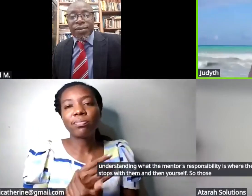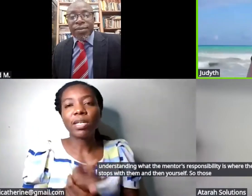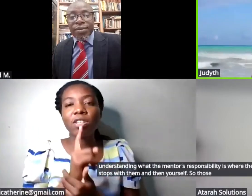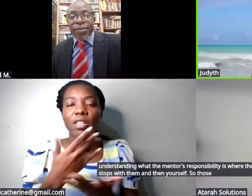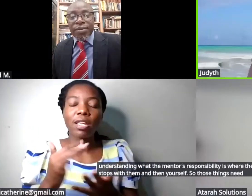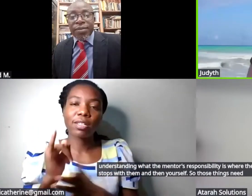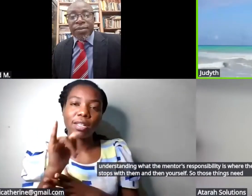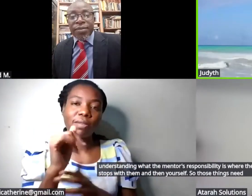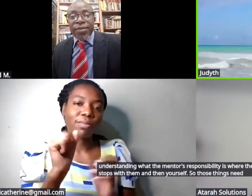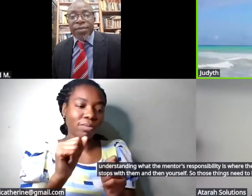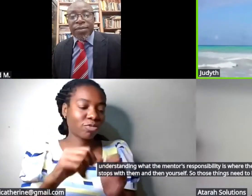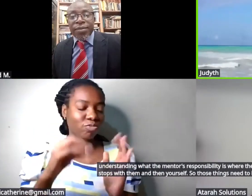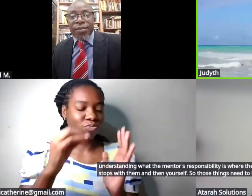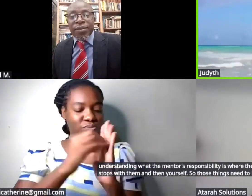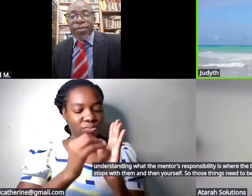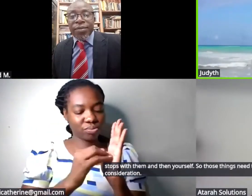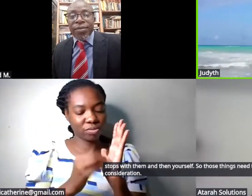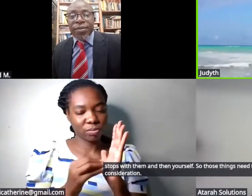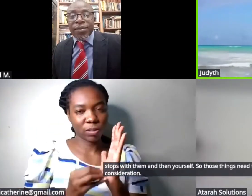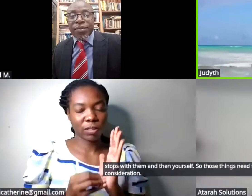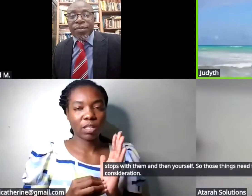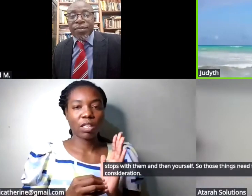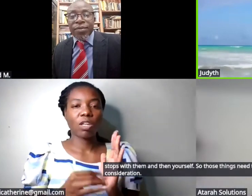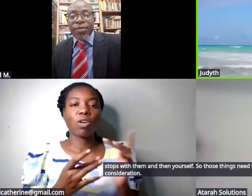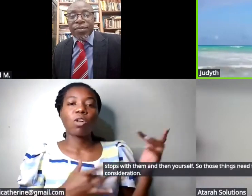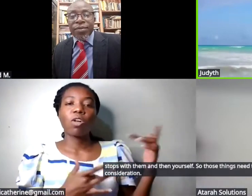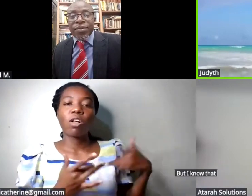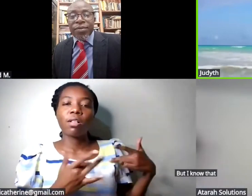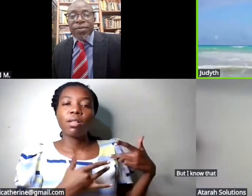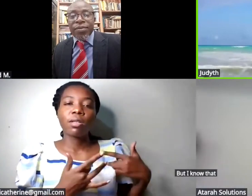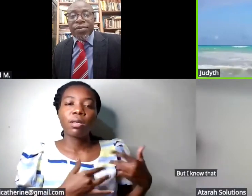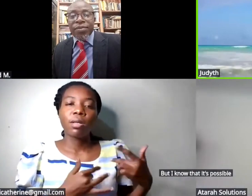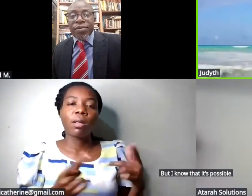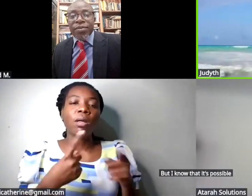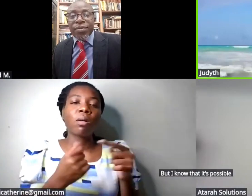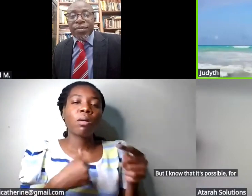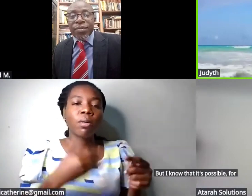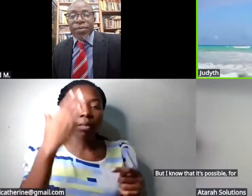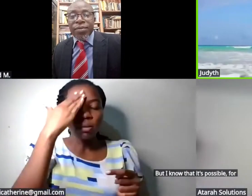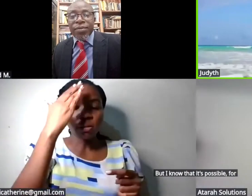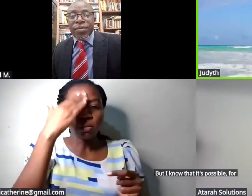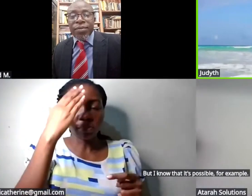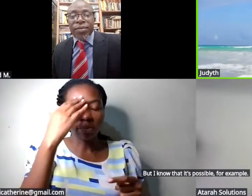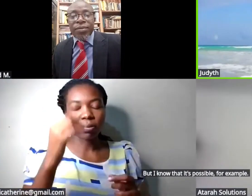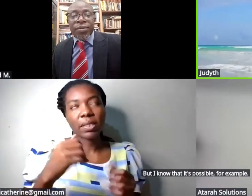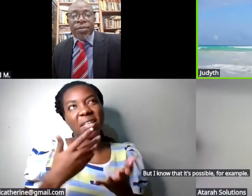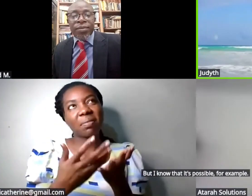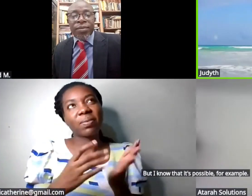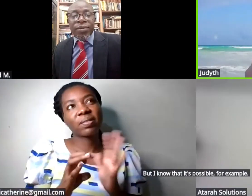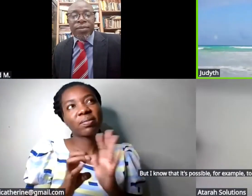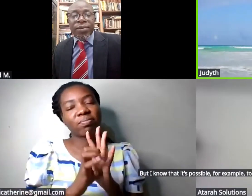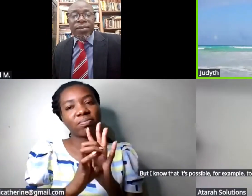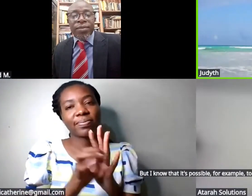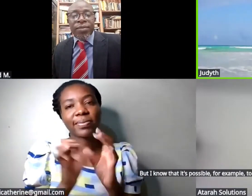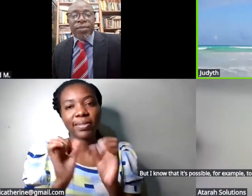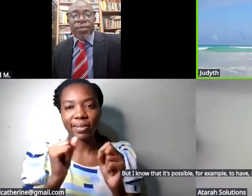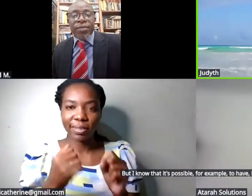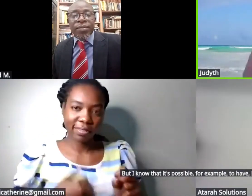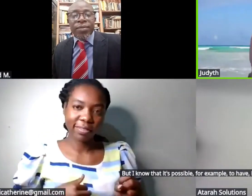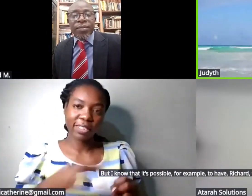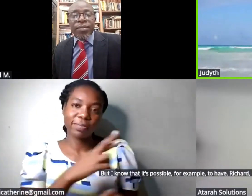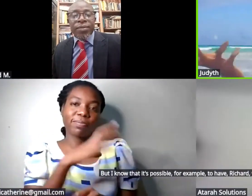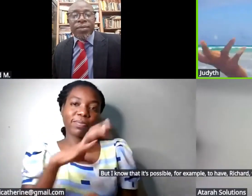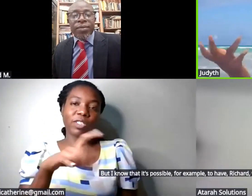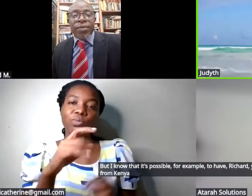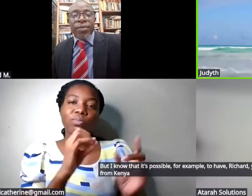put into consideration. But I know that it's possible, for example, to have Richard, you mentor me from Kenya,